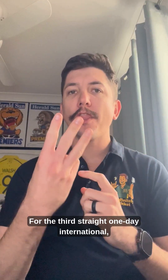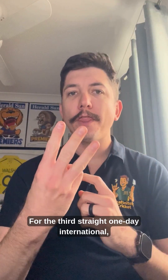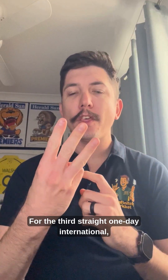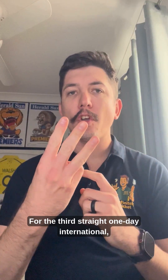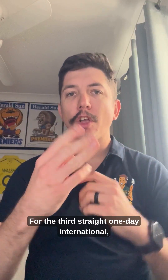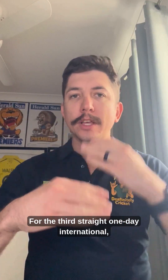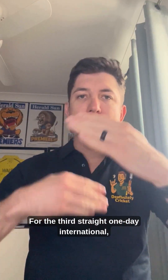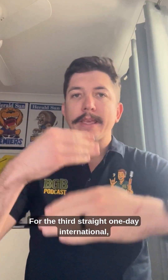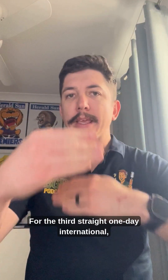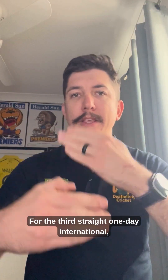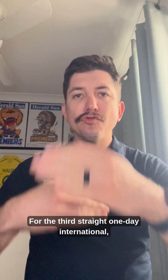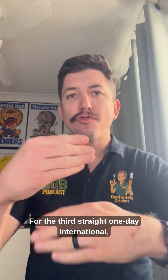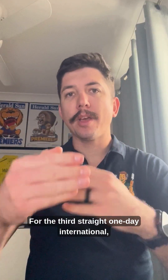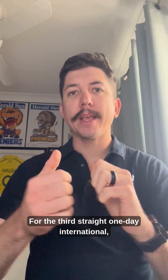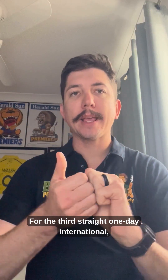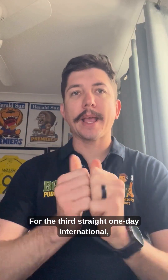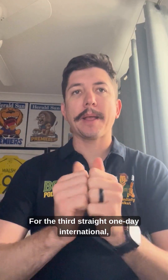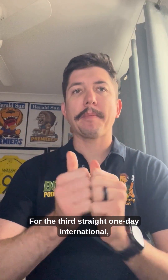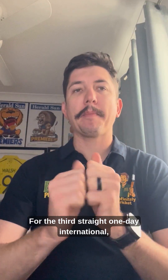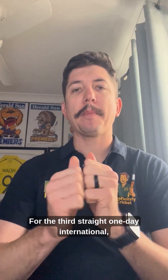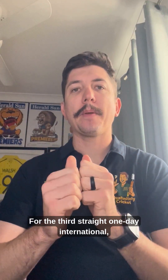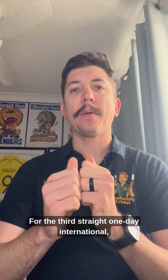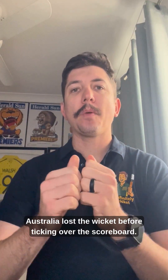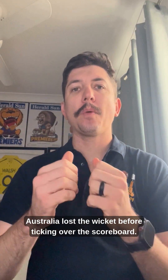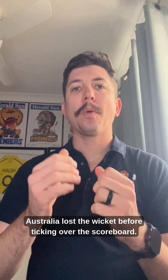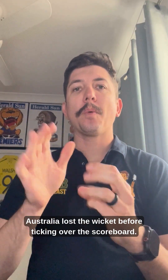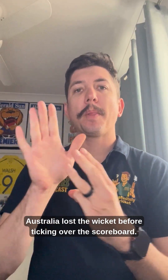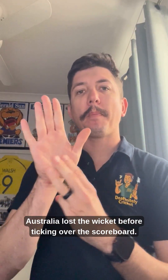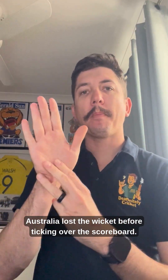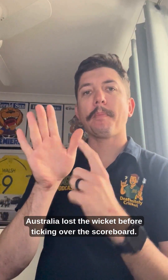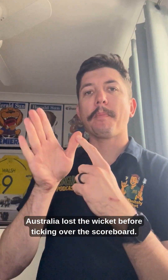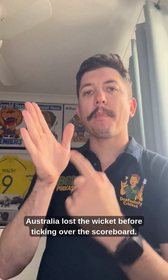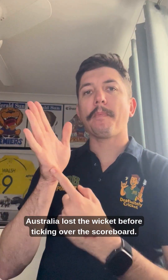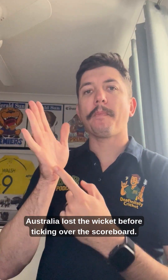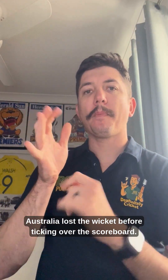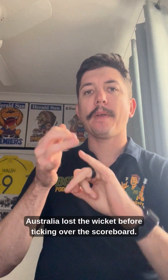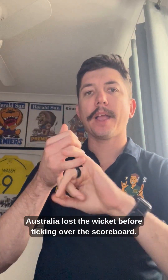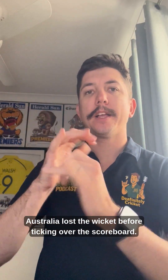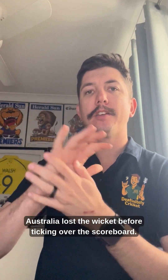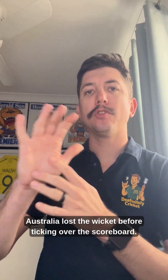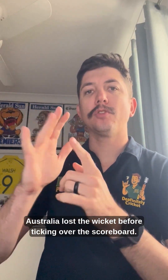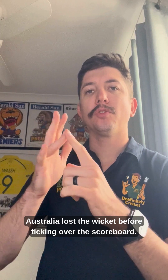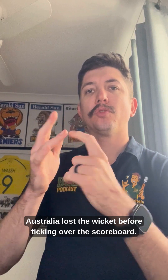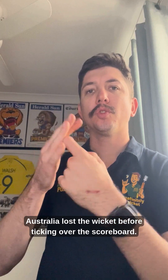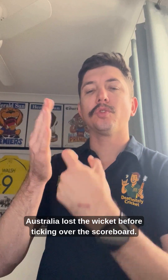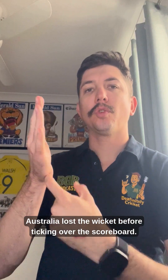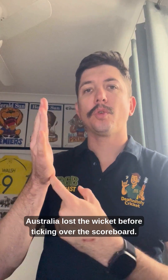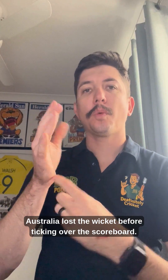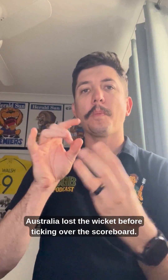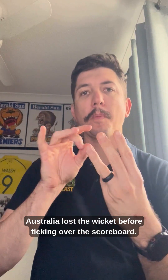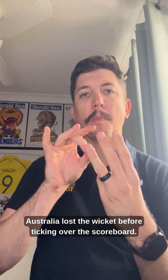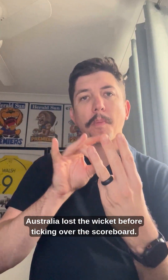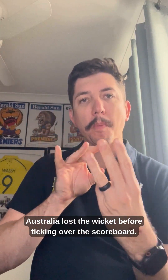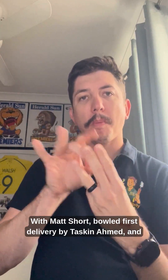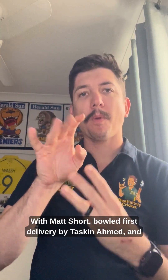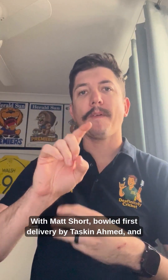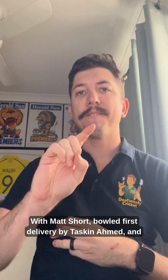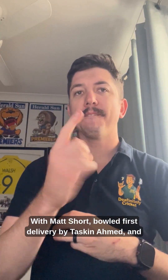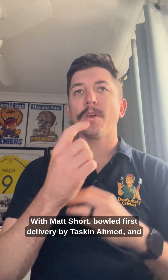third straight one-day international, Australia lost a wicket before ticking over the scoreboard, with Matt